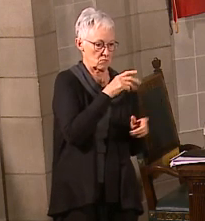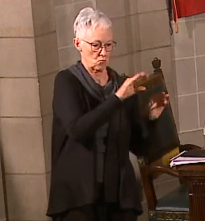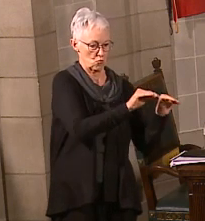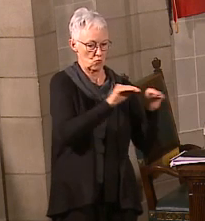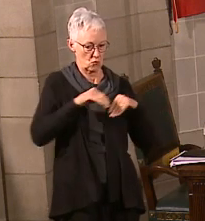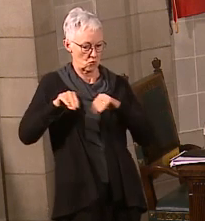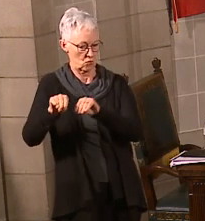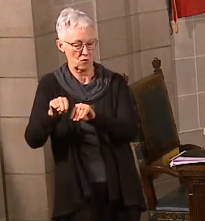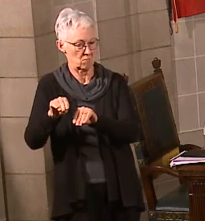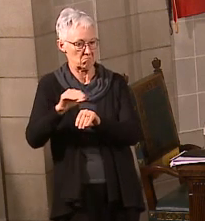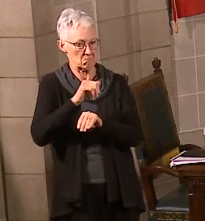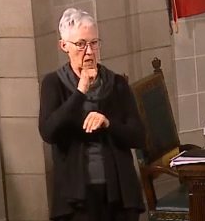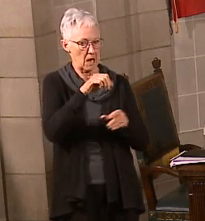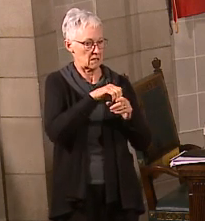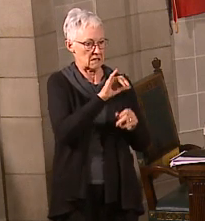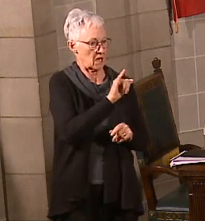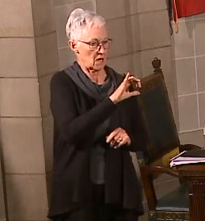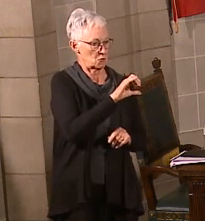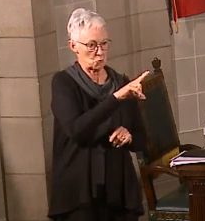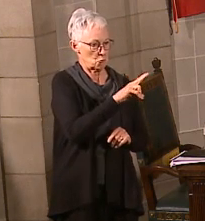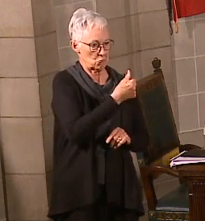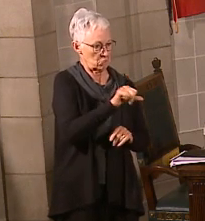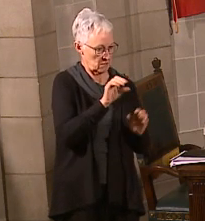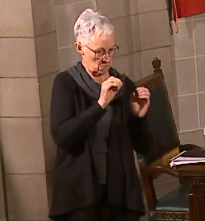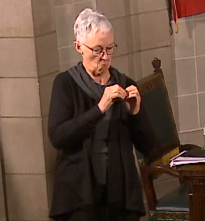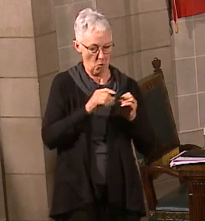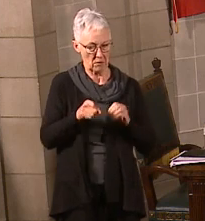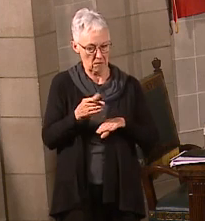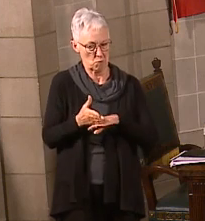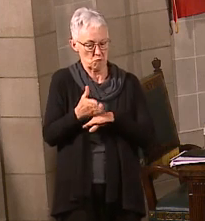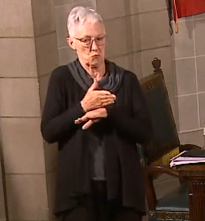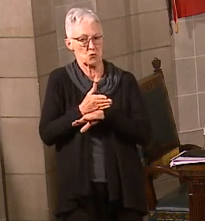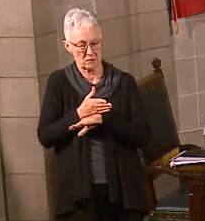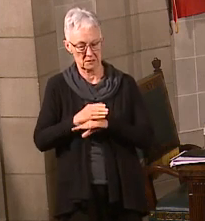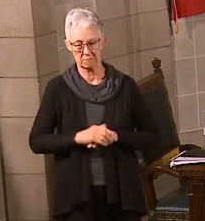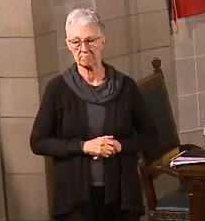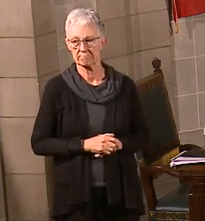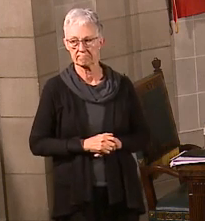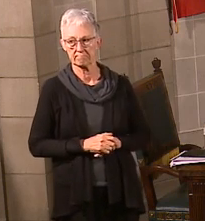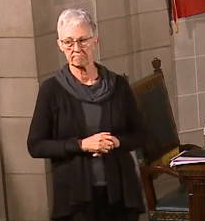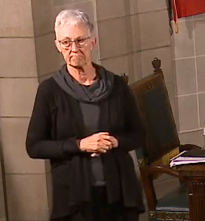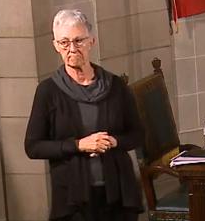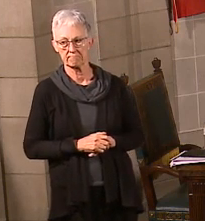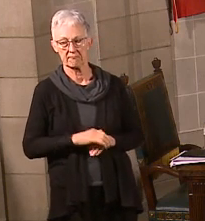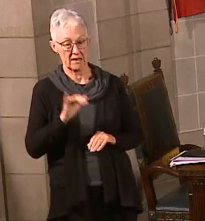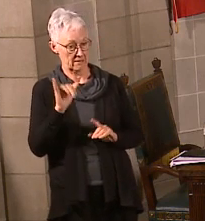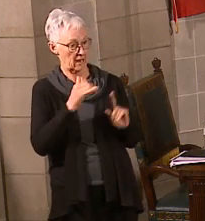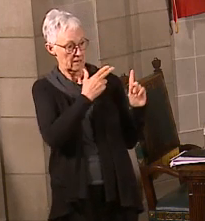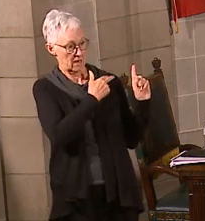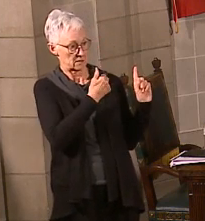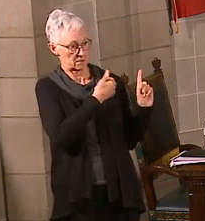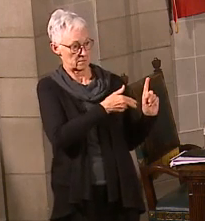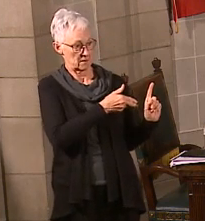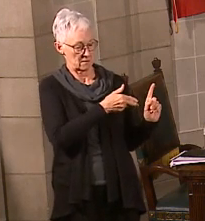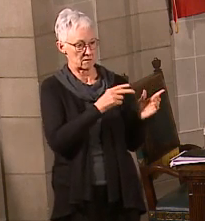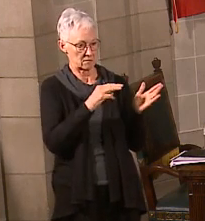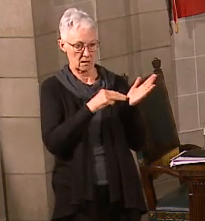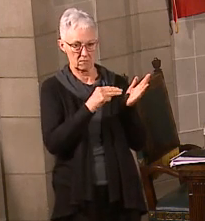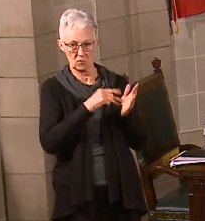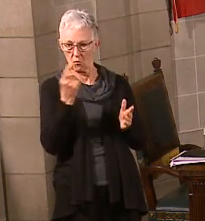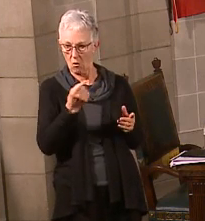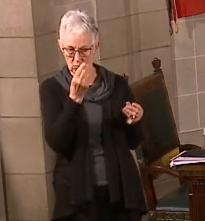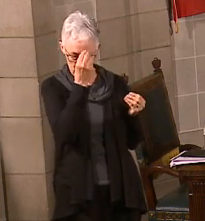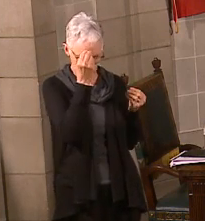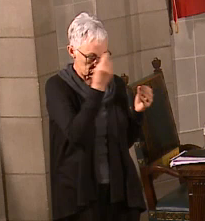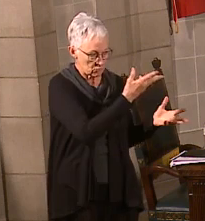so they are improving. He always keeps track of what's going on from the emergency room that day and the census